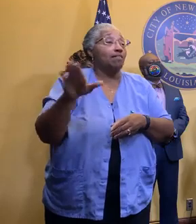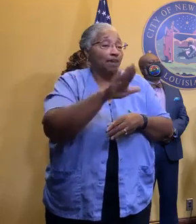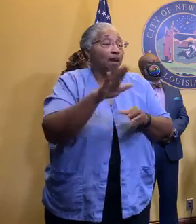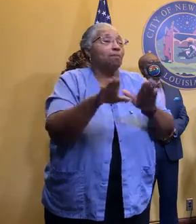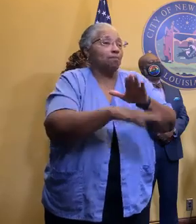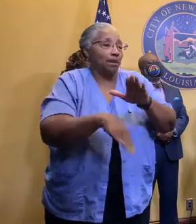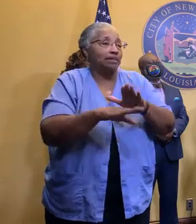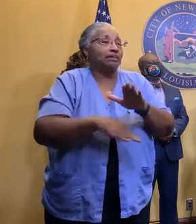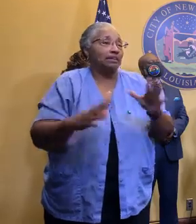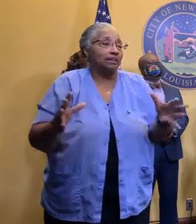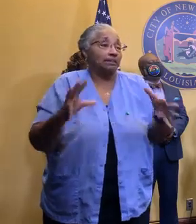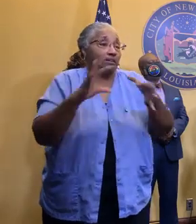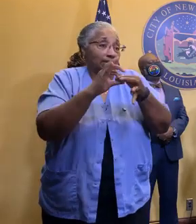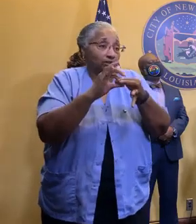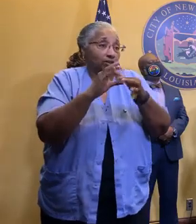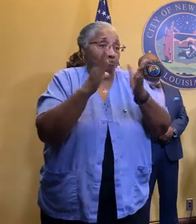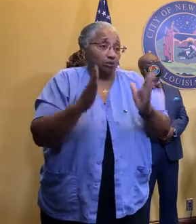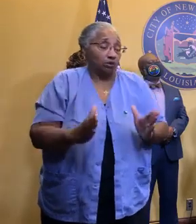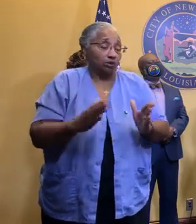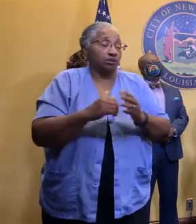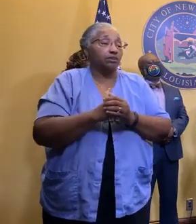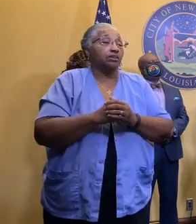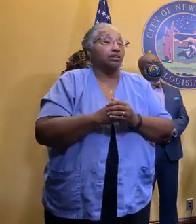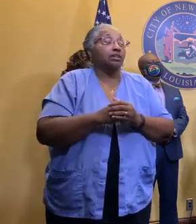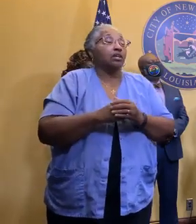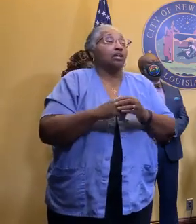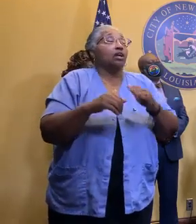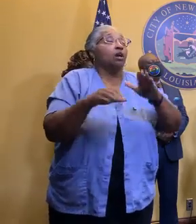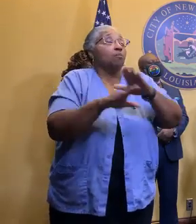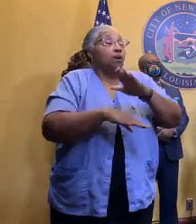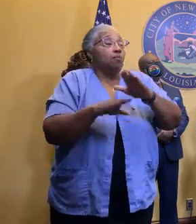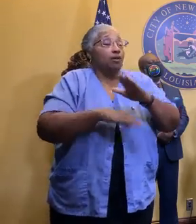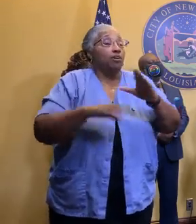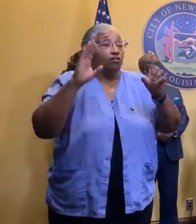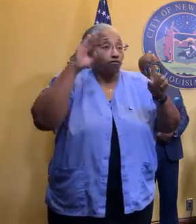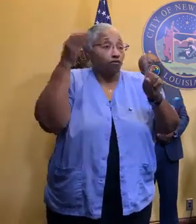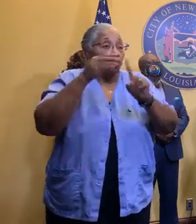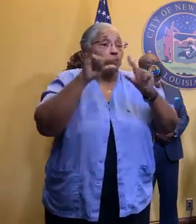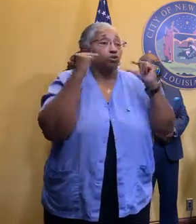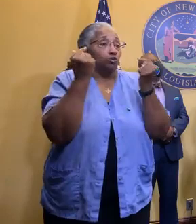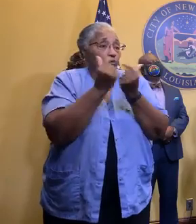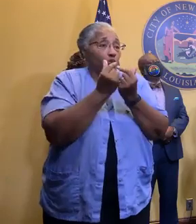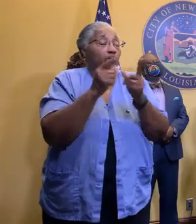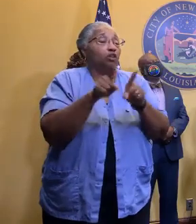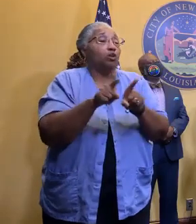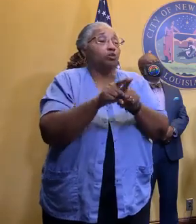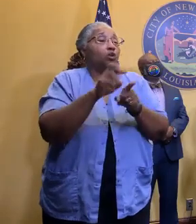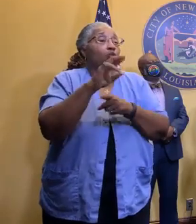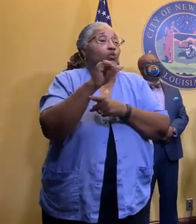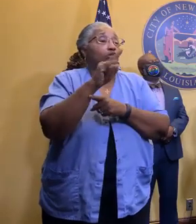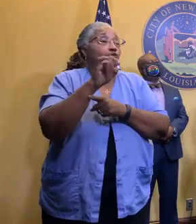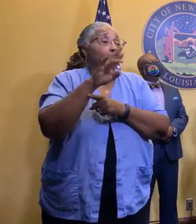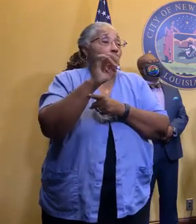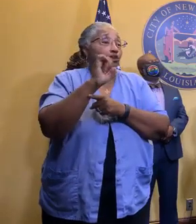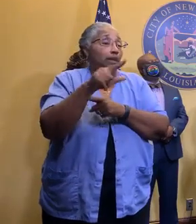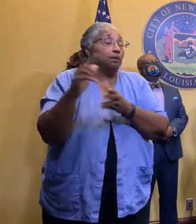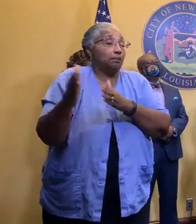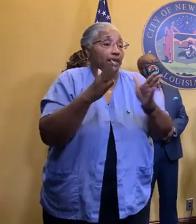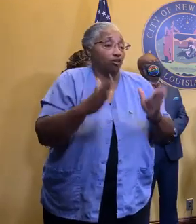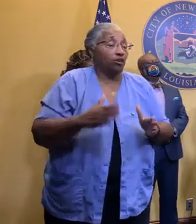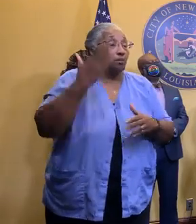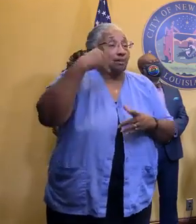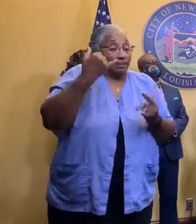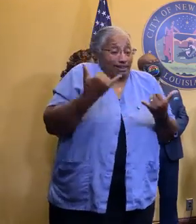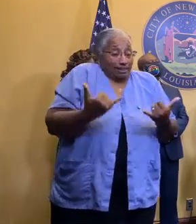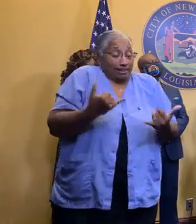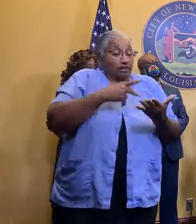I will also work with be their primary focus group organizer and retreat planner. Because this project is directly